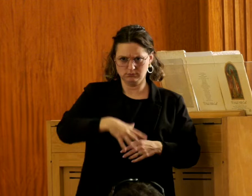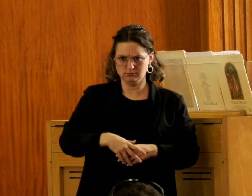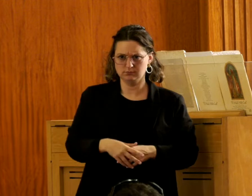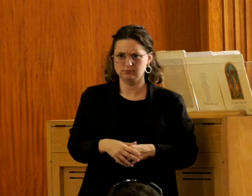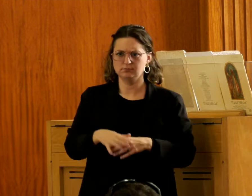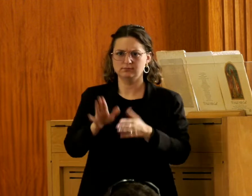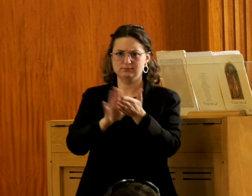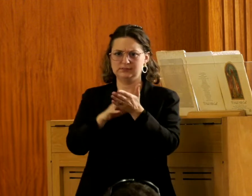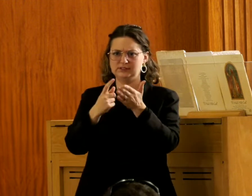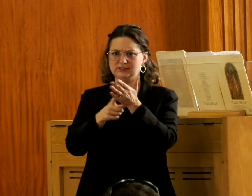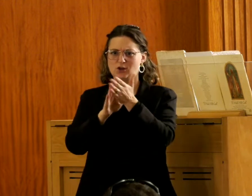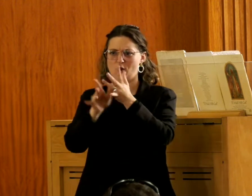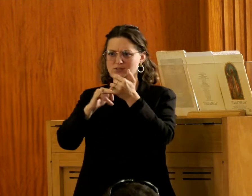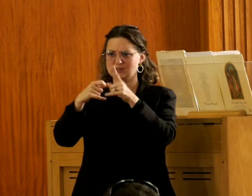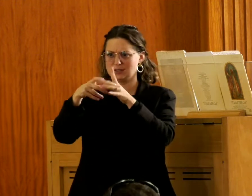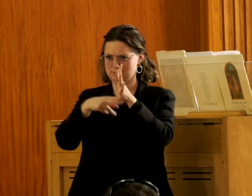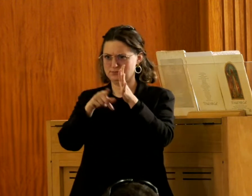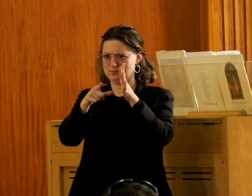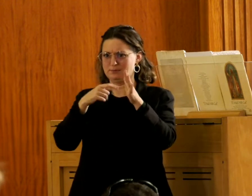Mr. Austin.